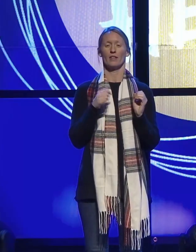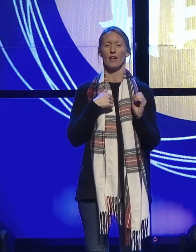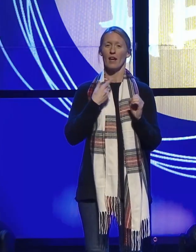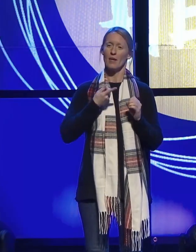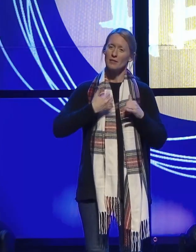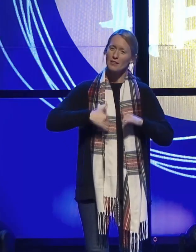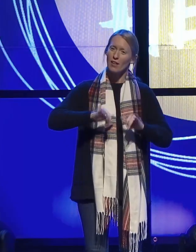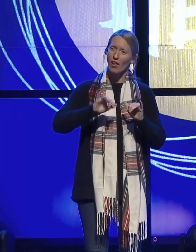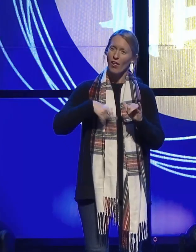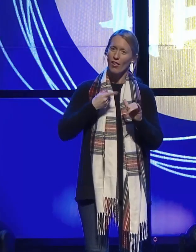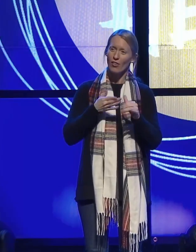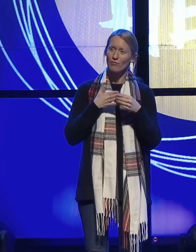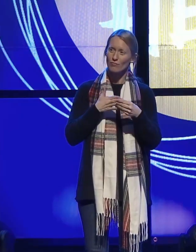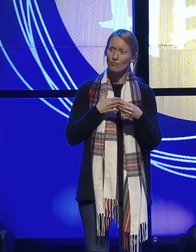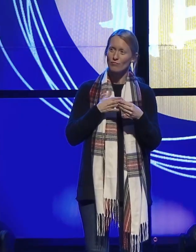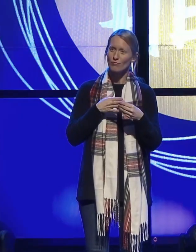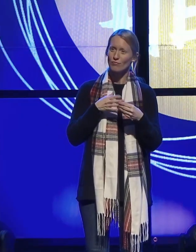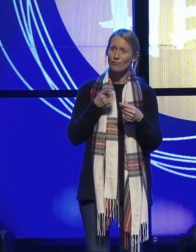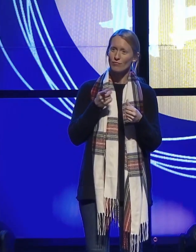lead, right?